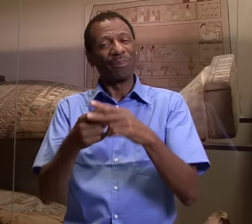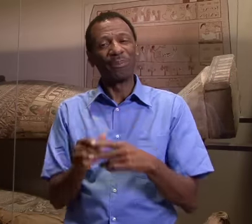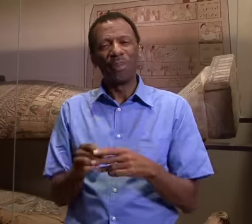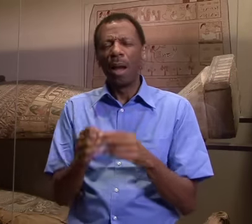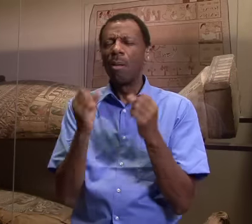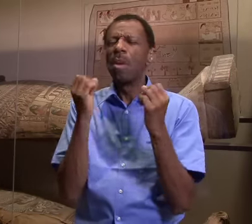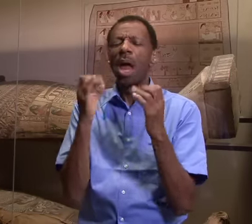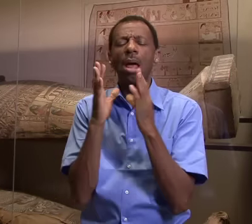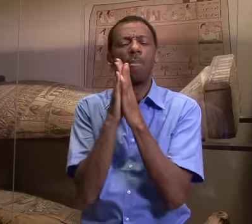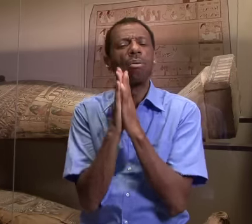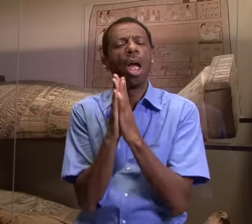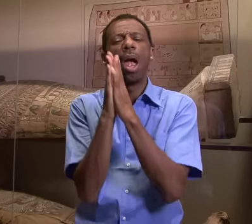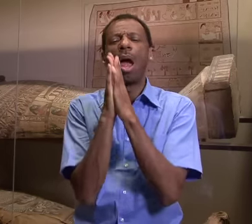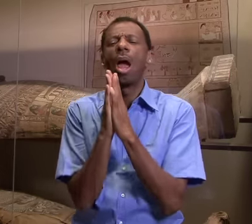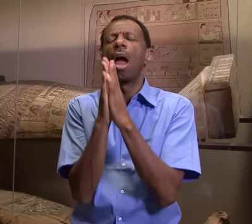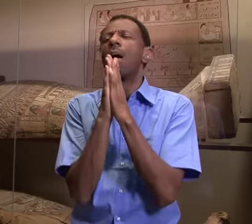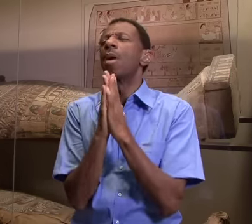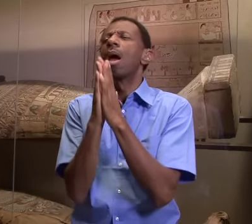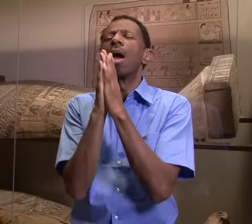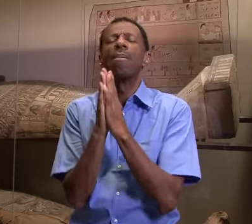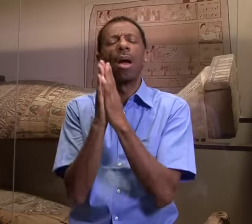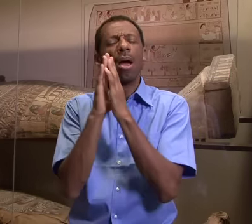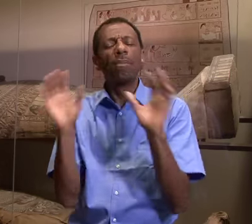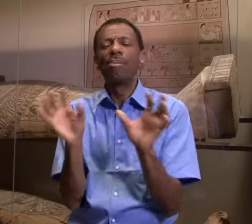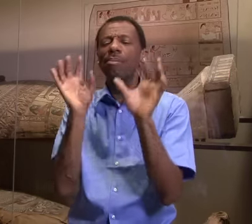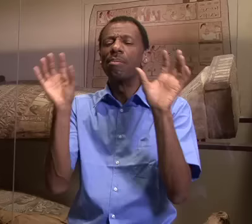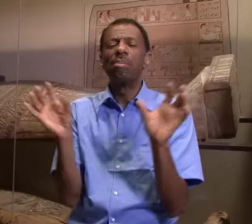Then the wrapping would begin.